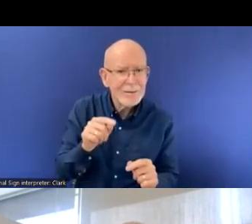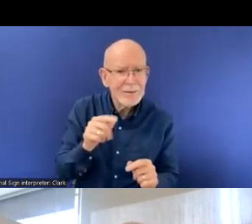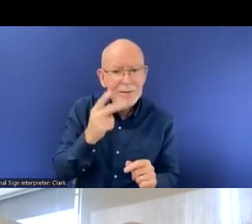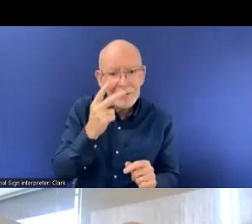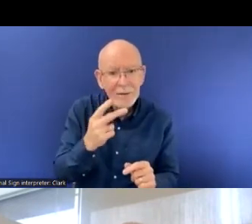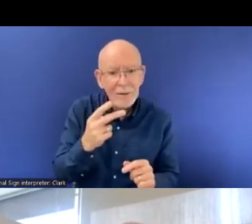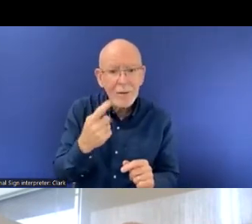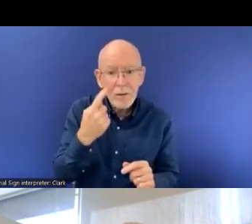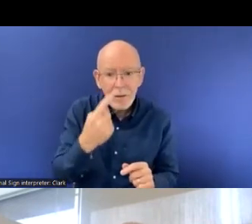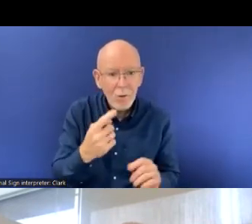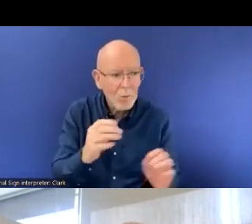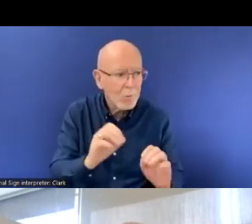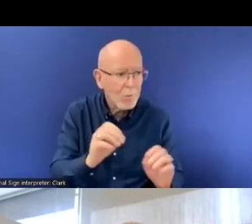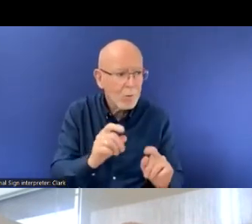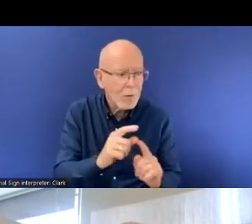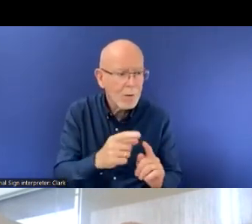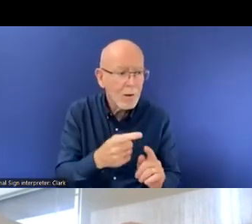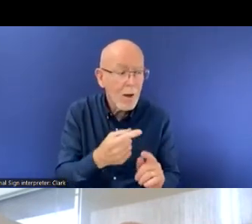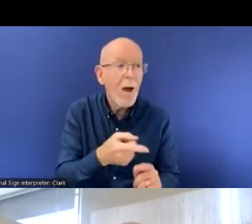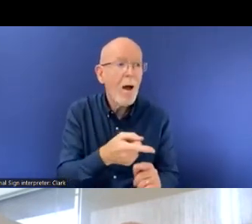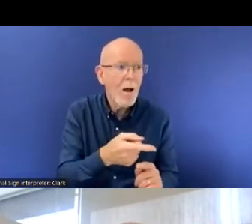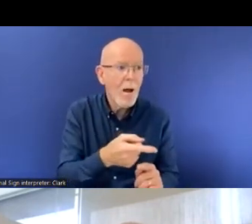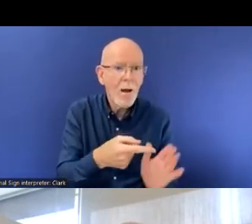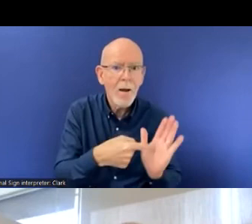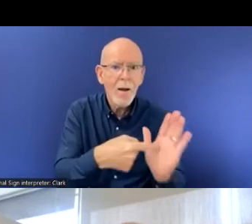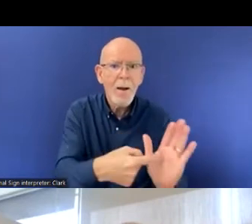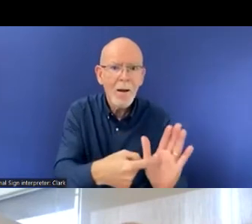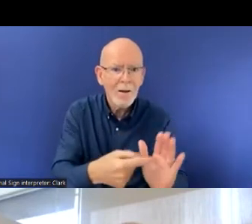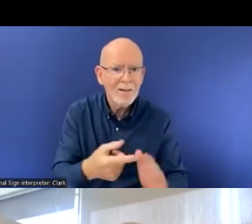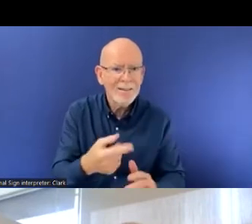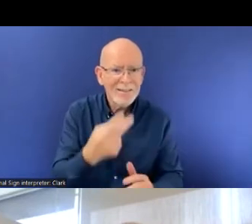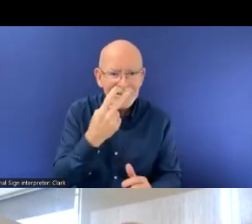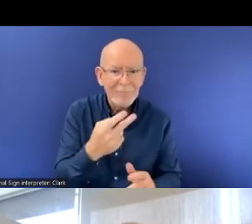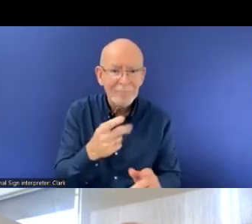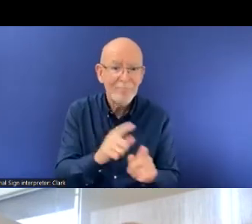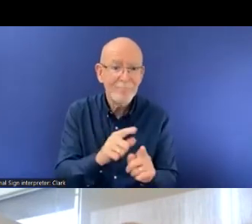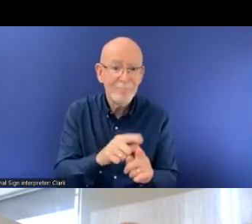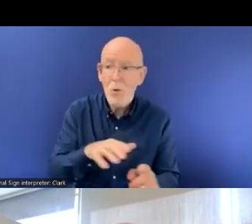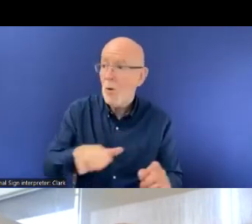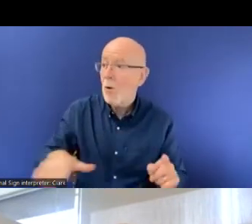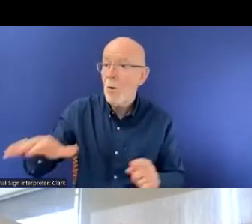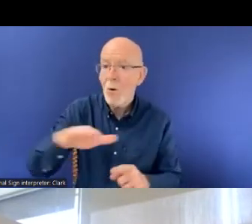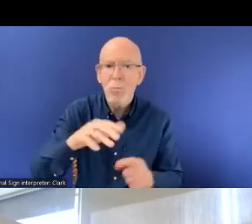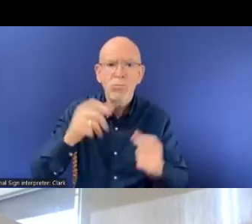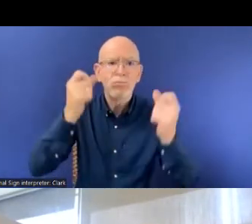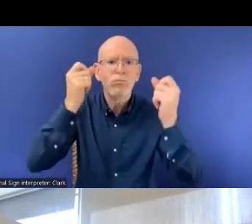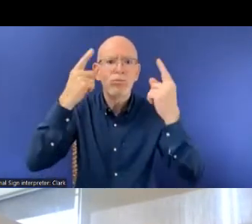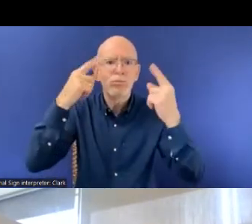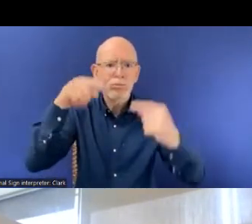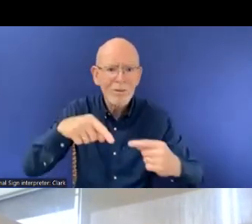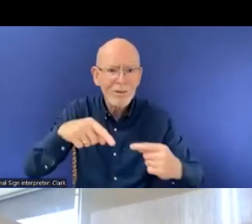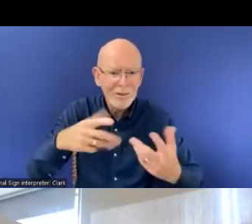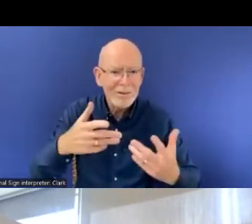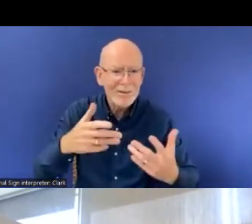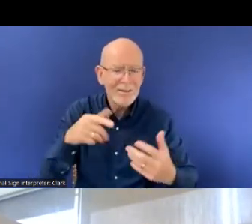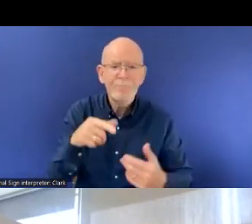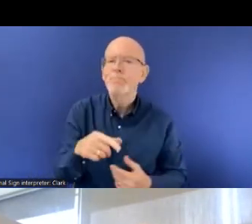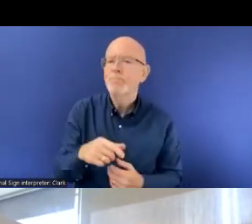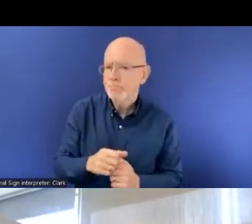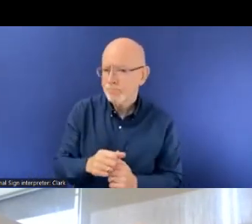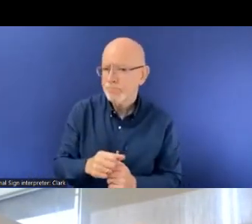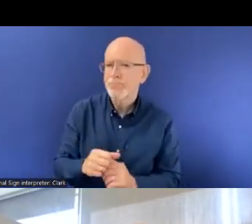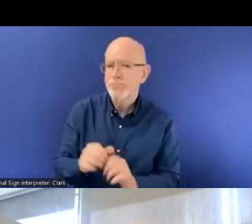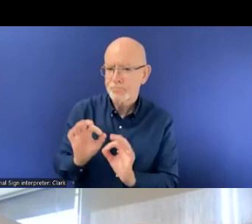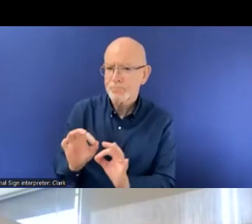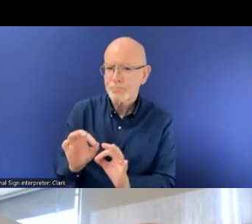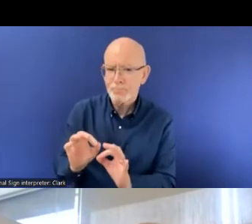the socioeconomic benefits and impacts of child vision impairment? I suppose when it's not there, but also when we get it right, what's